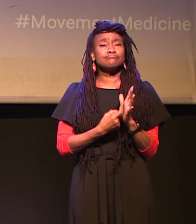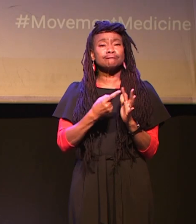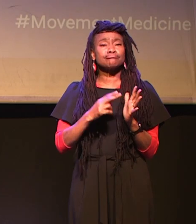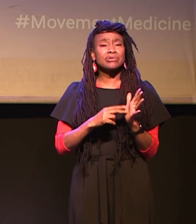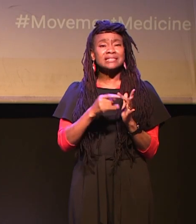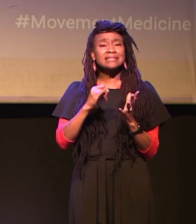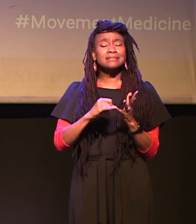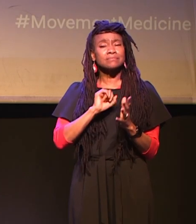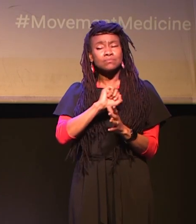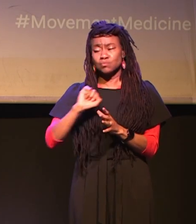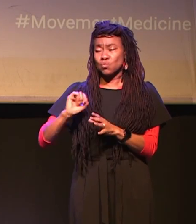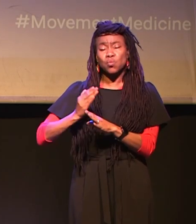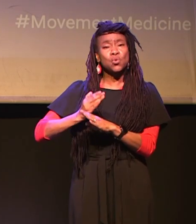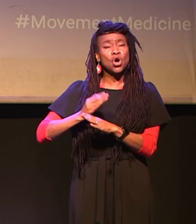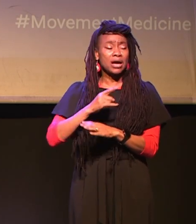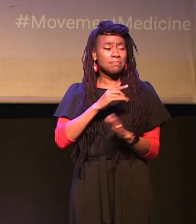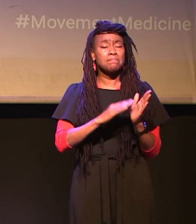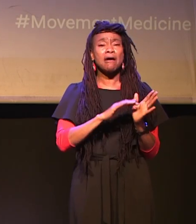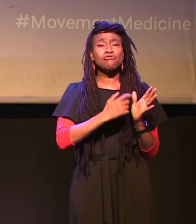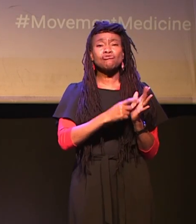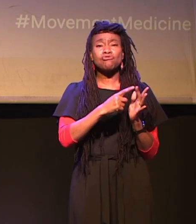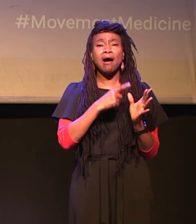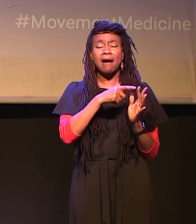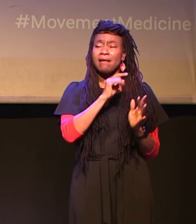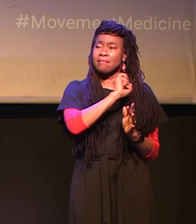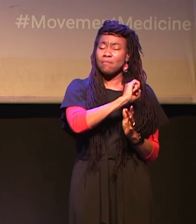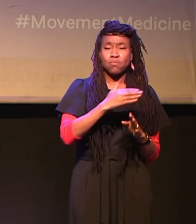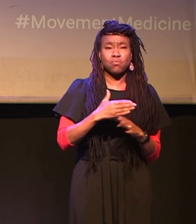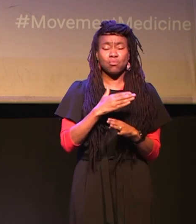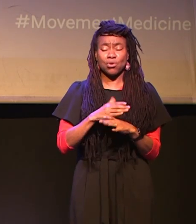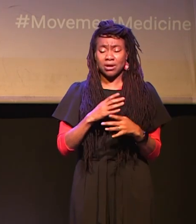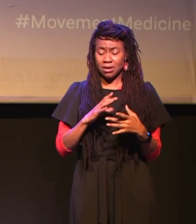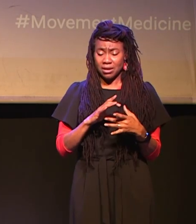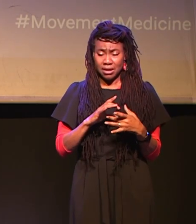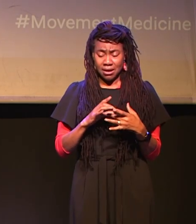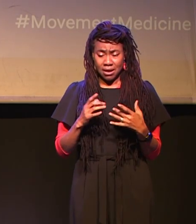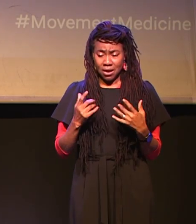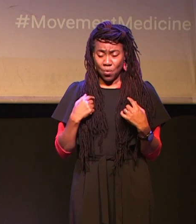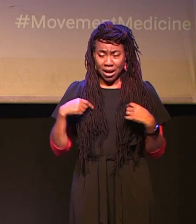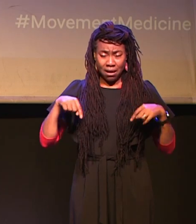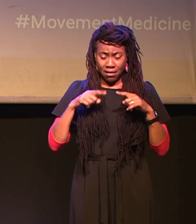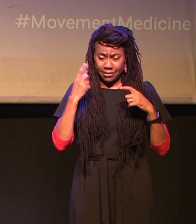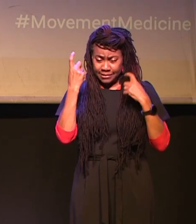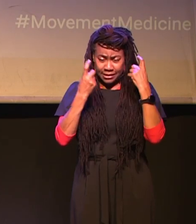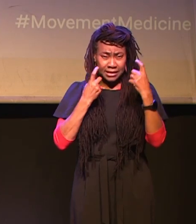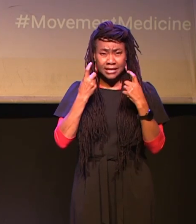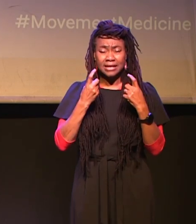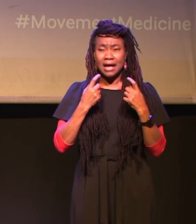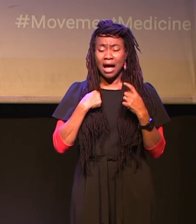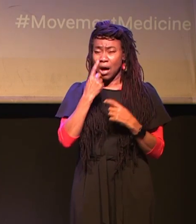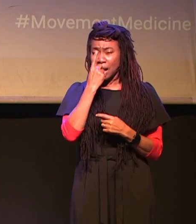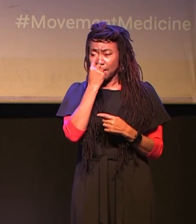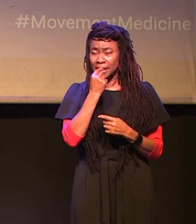you here, we're in that inquiry of like, how do we have capacities and competencies and